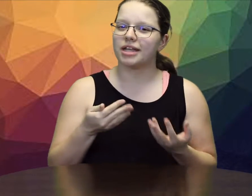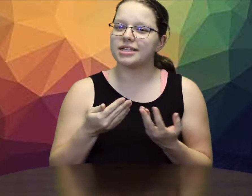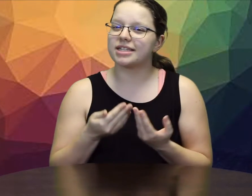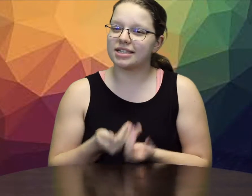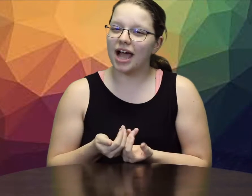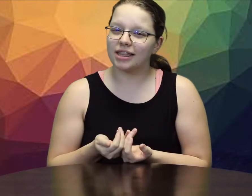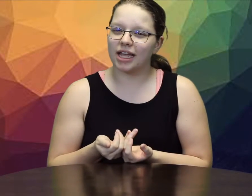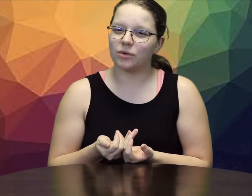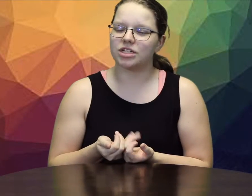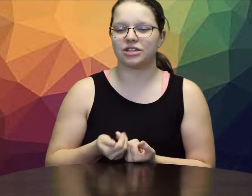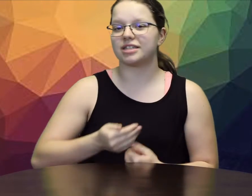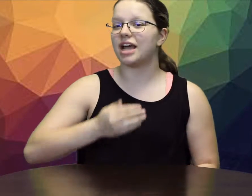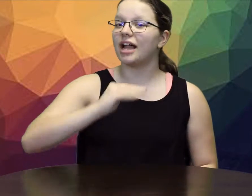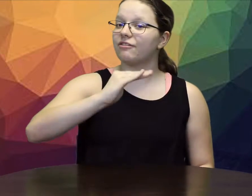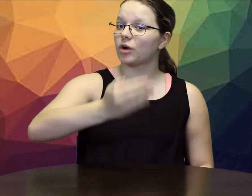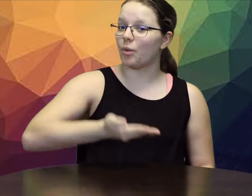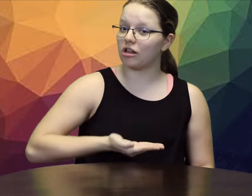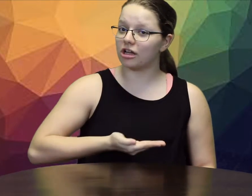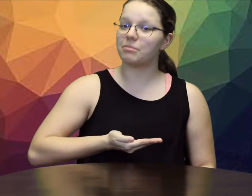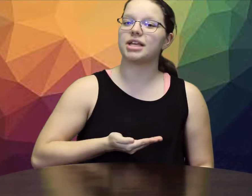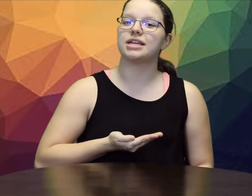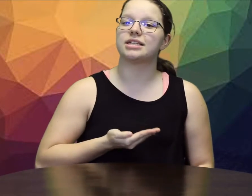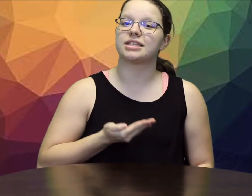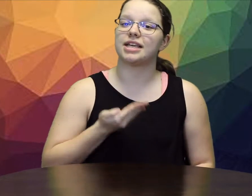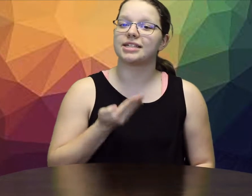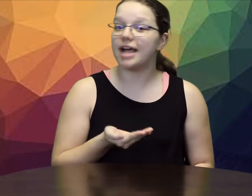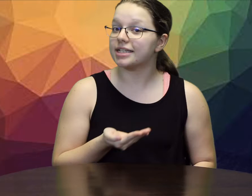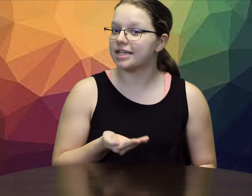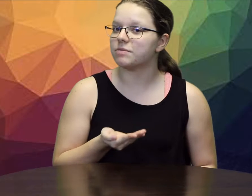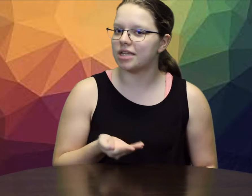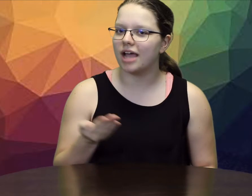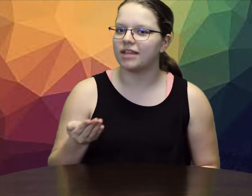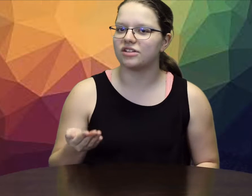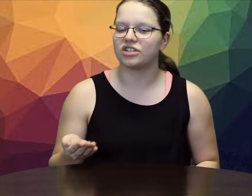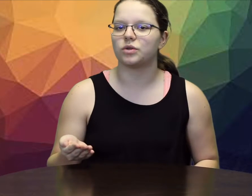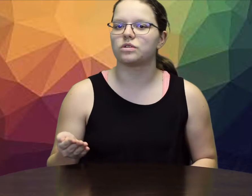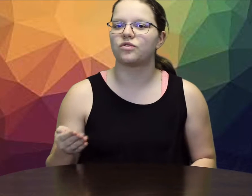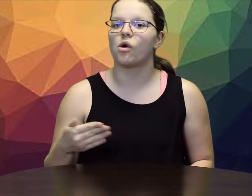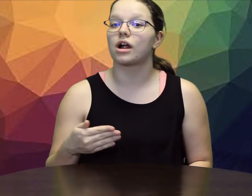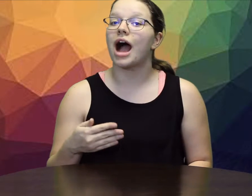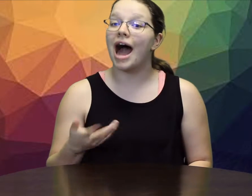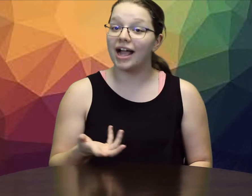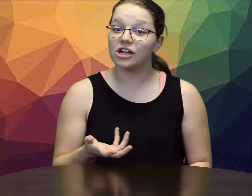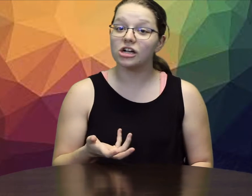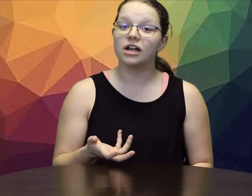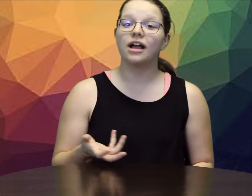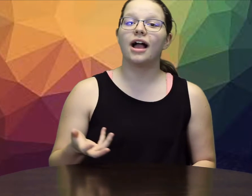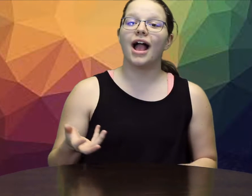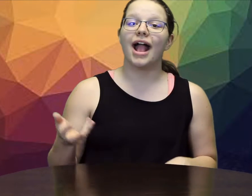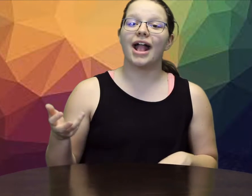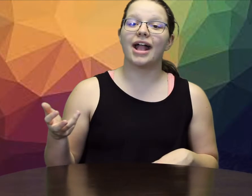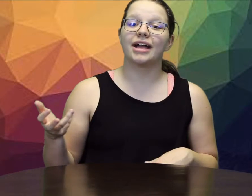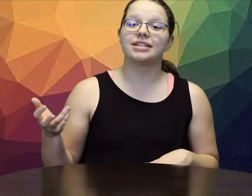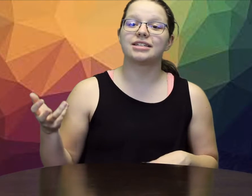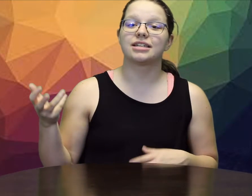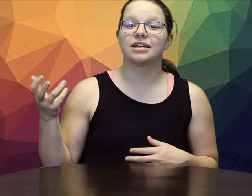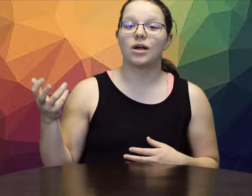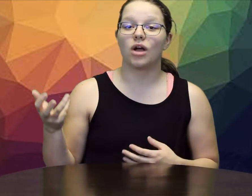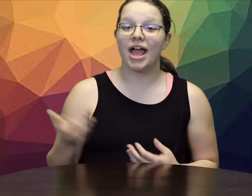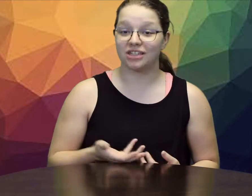in sign language, the sign for welcome is the exact same sign that is used for hire and